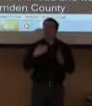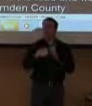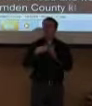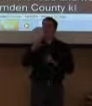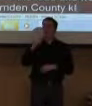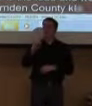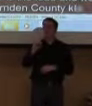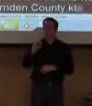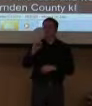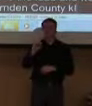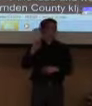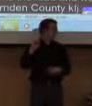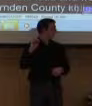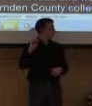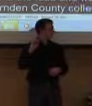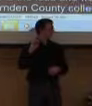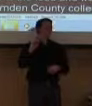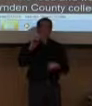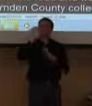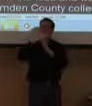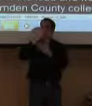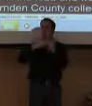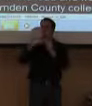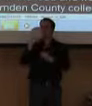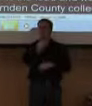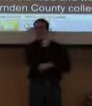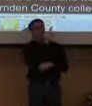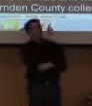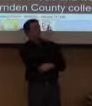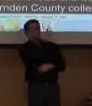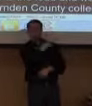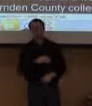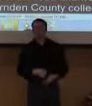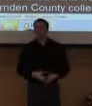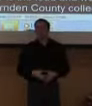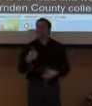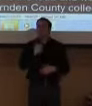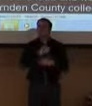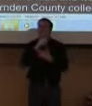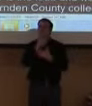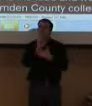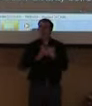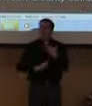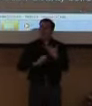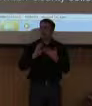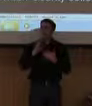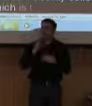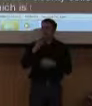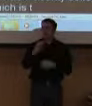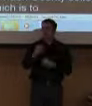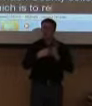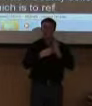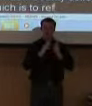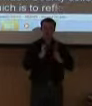logo on the upper part of the slide there. We designed the logo to reflect our partners.